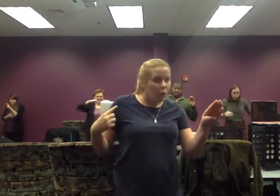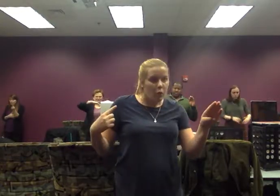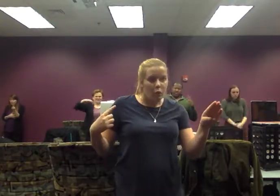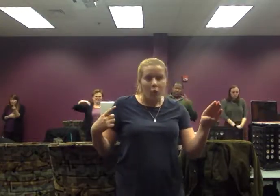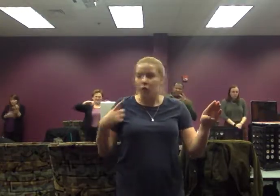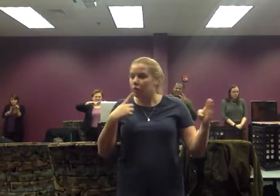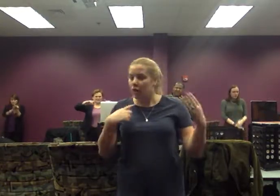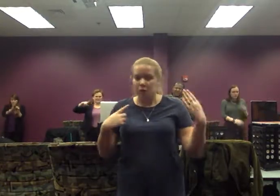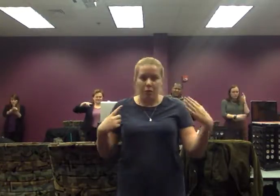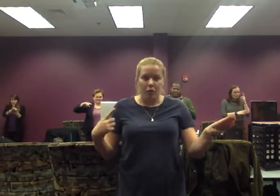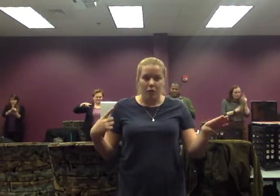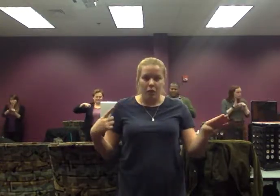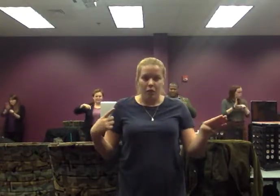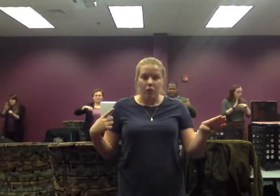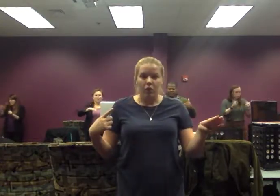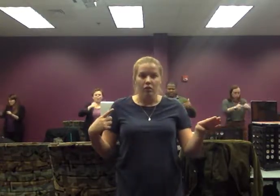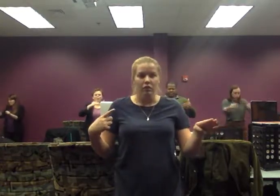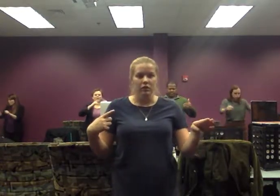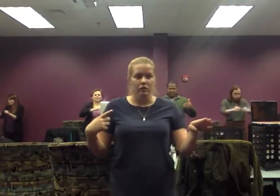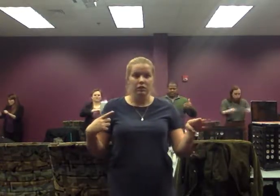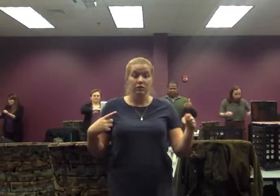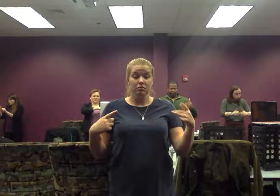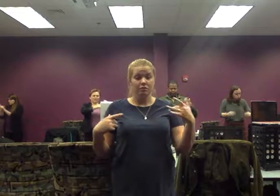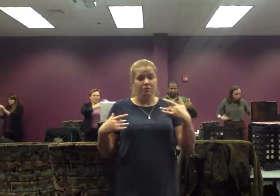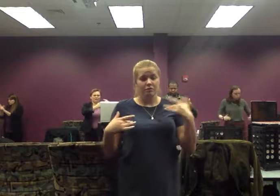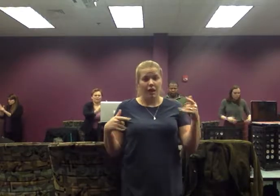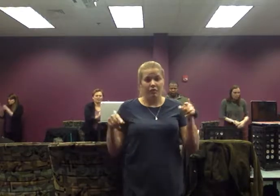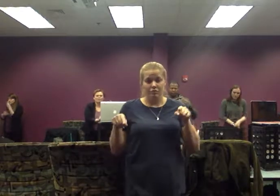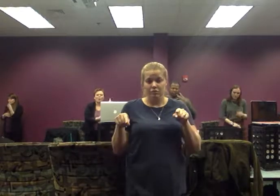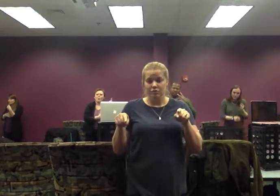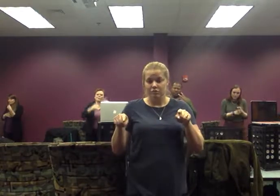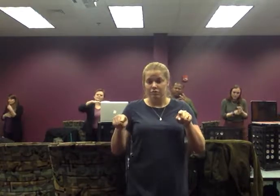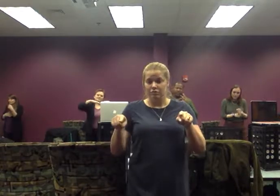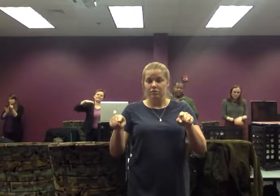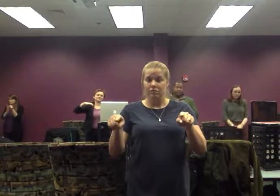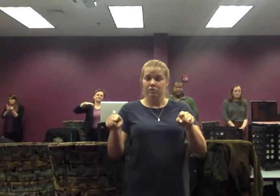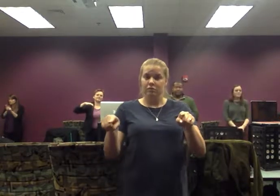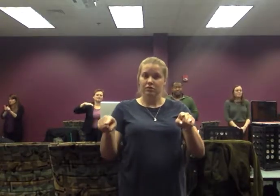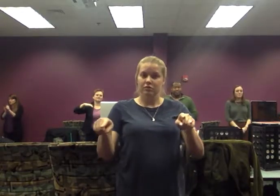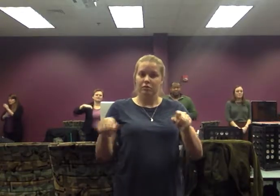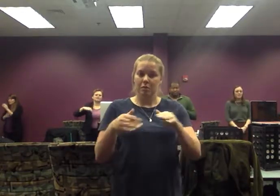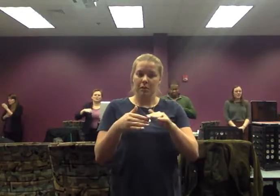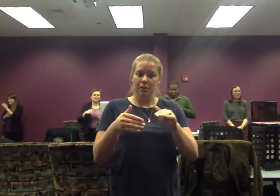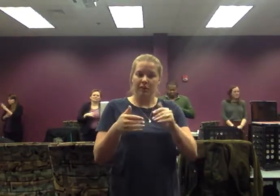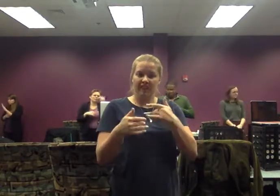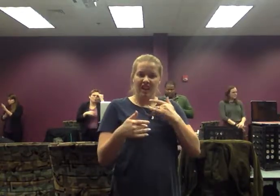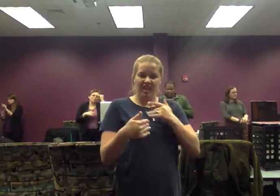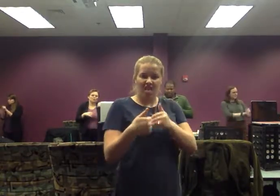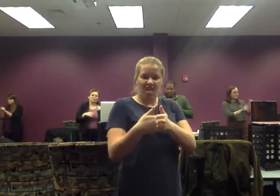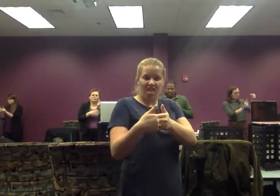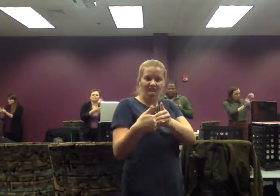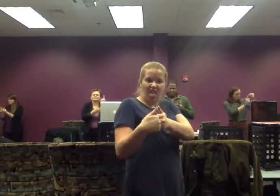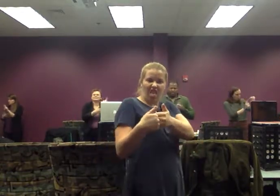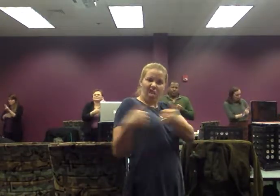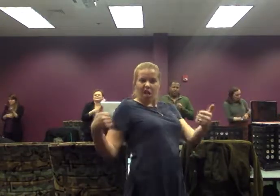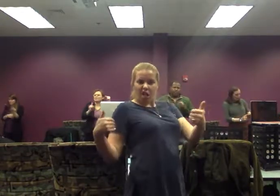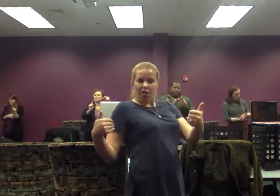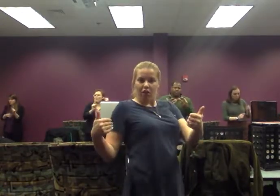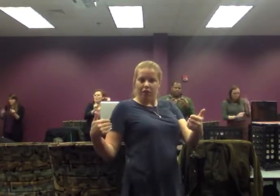history. And I don't mean this review to be at all comprehensive, but it just highlights some of those points along the way in which we've had heavy